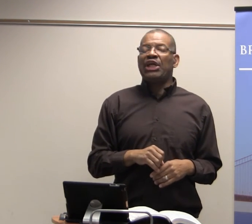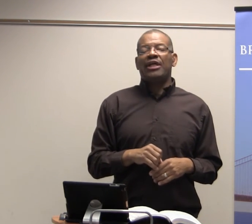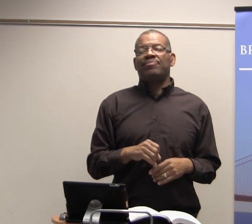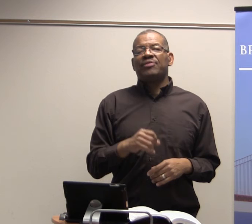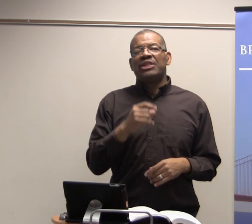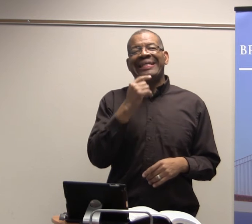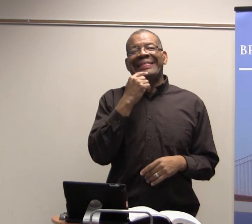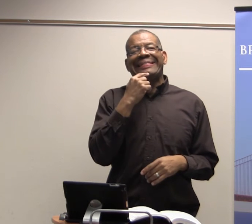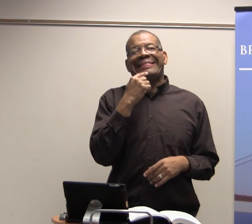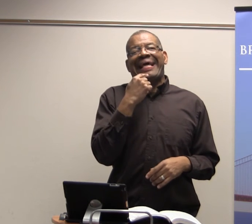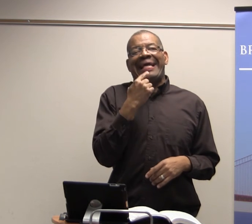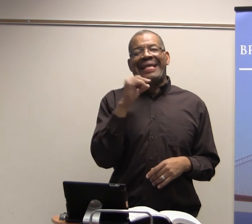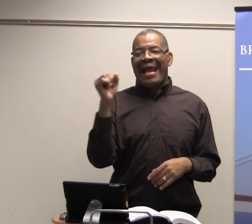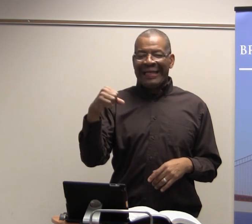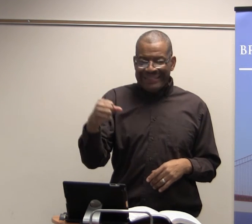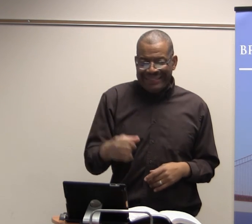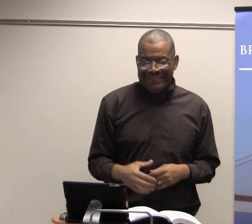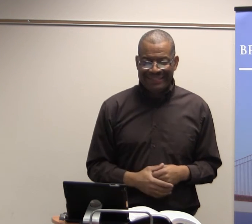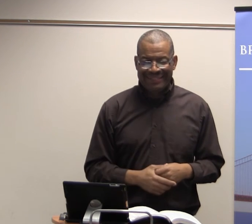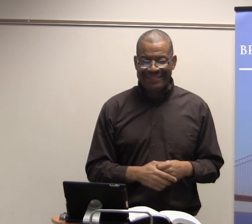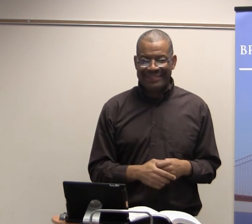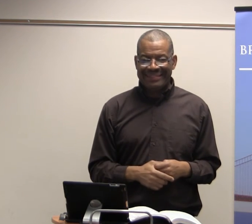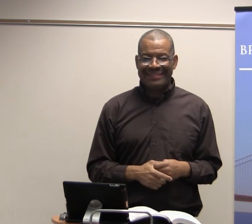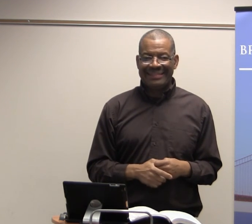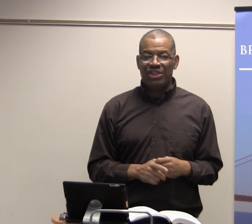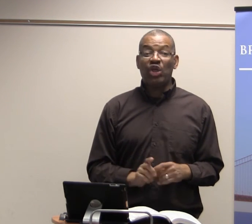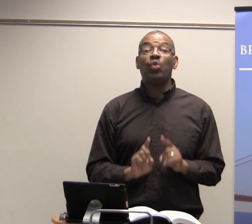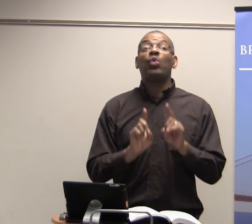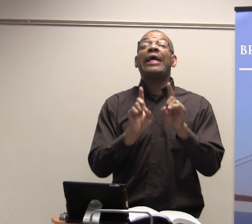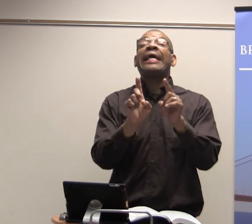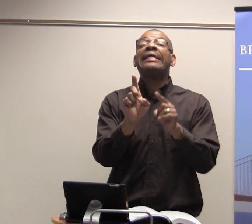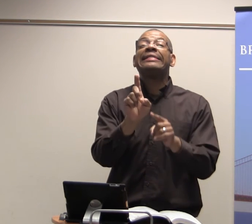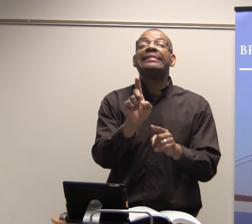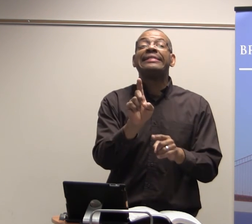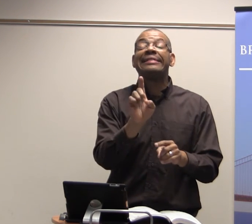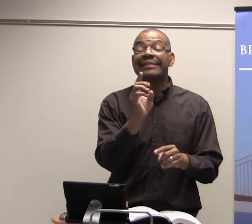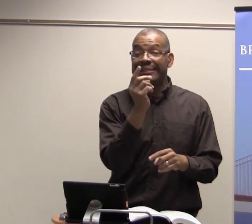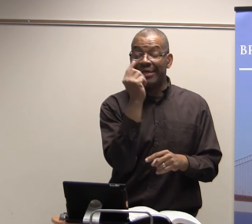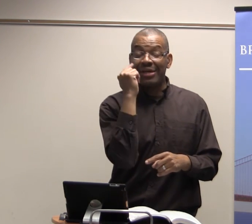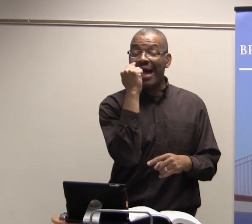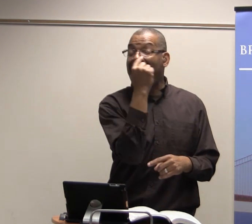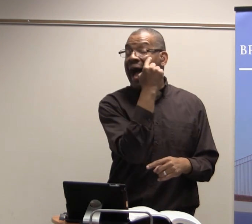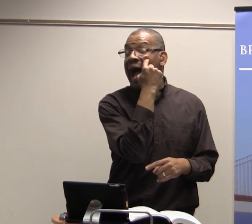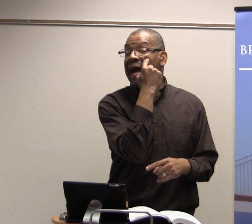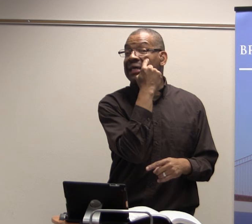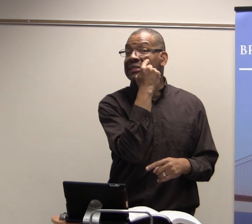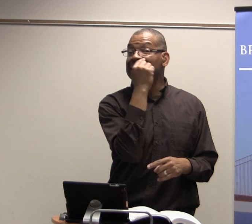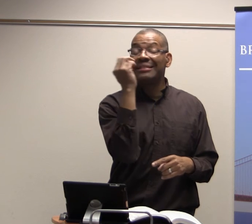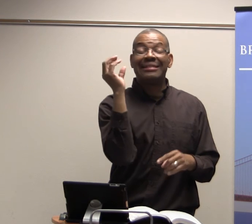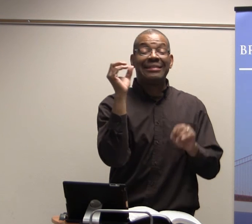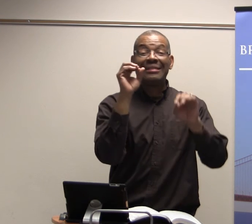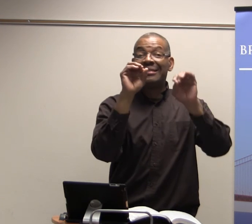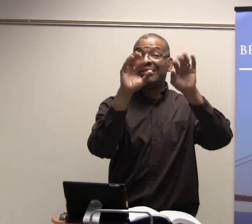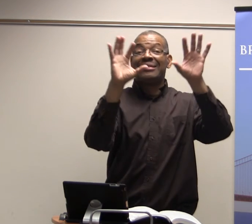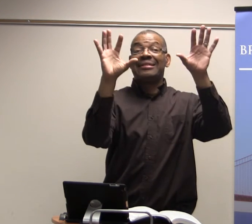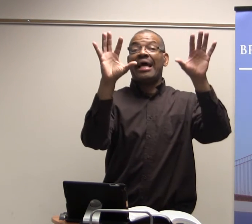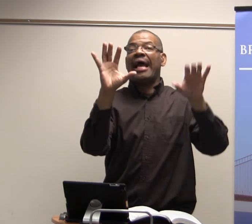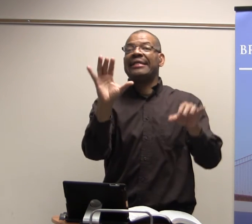she didn't say yes. She went their eyes and